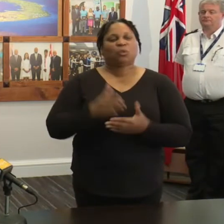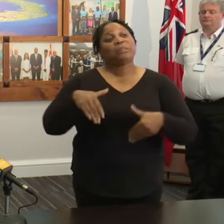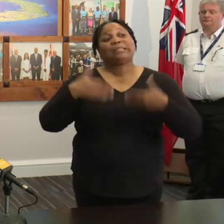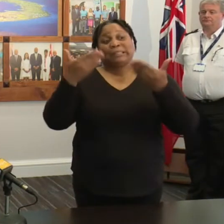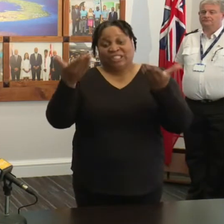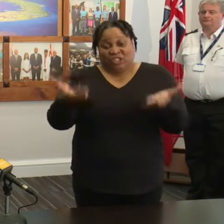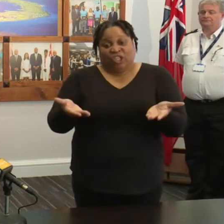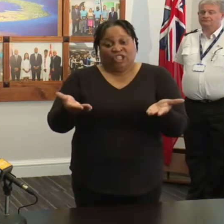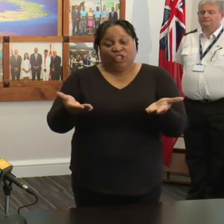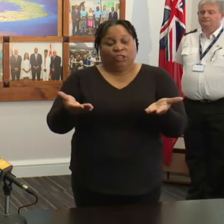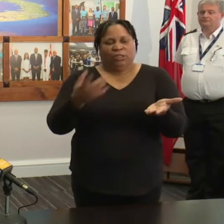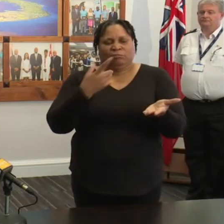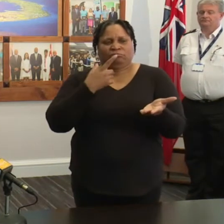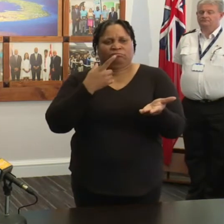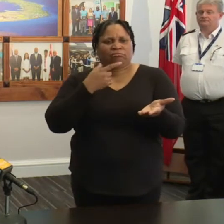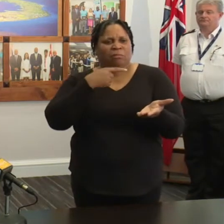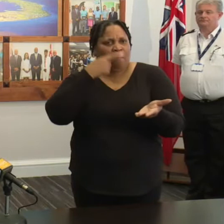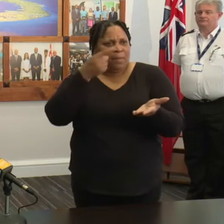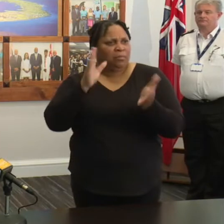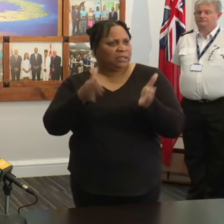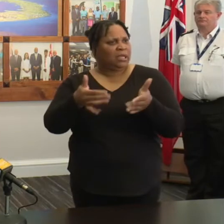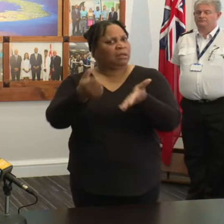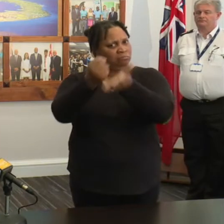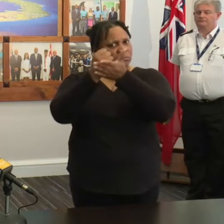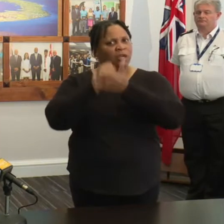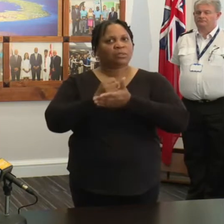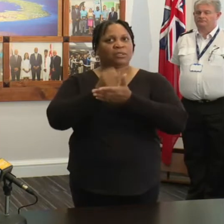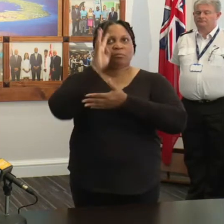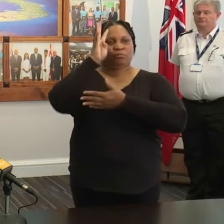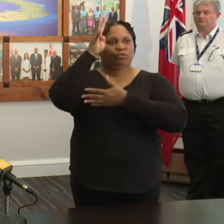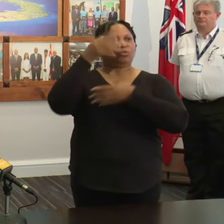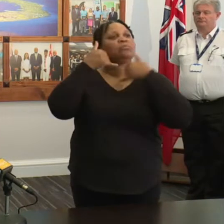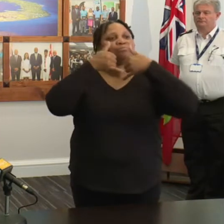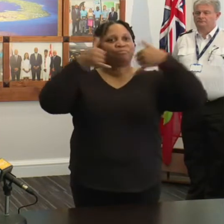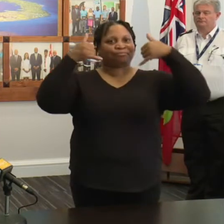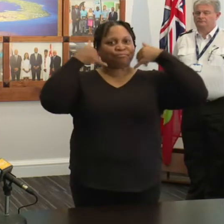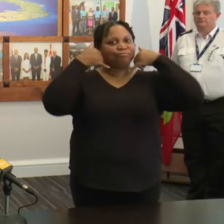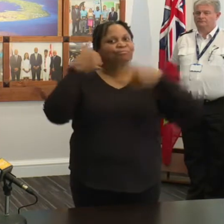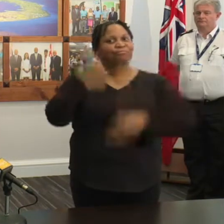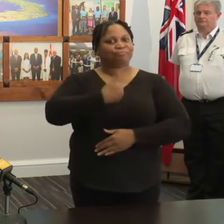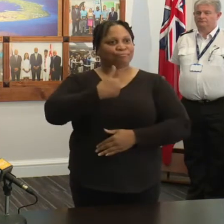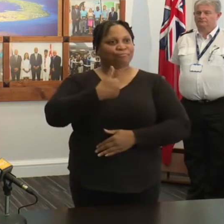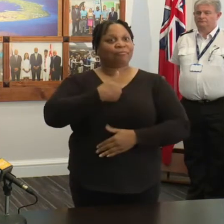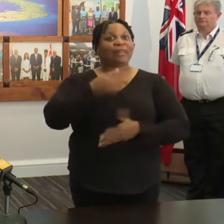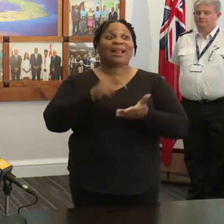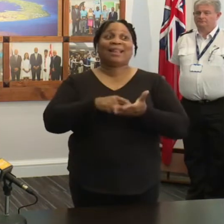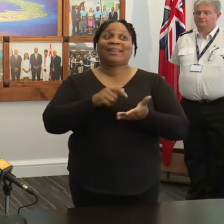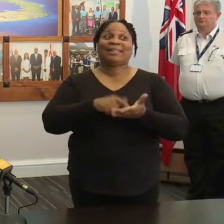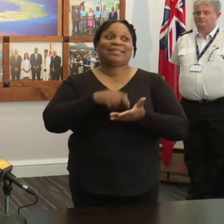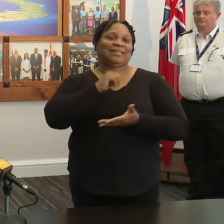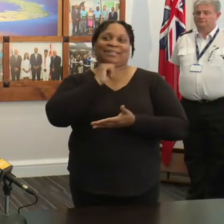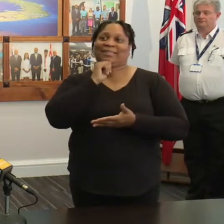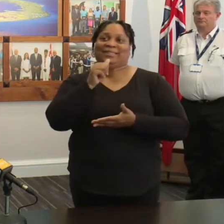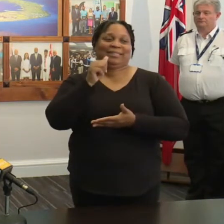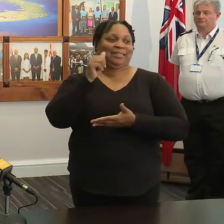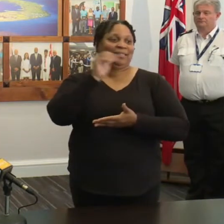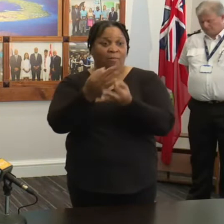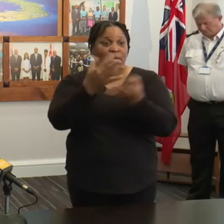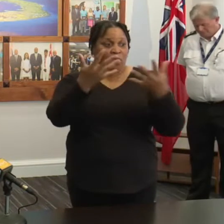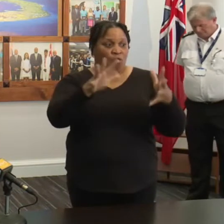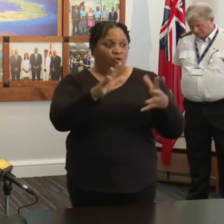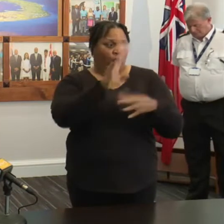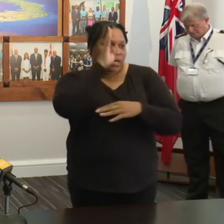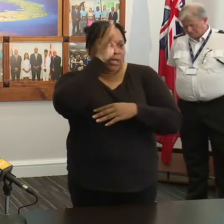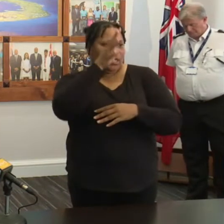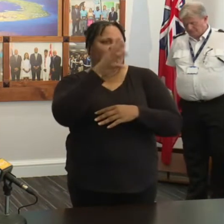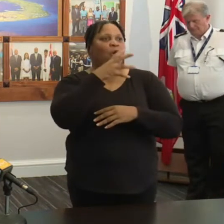of the public who suggested that we could help ourselves by producing our own face masks. Now, the key point, this is not for healthcare work,